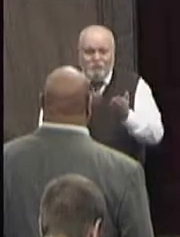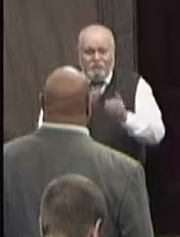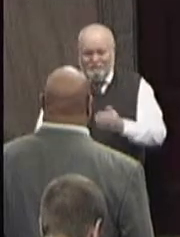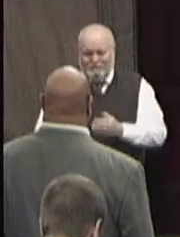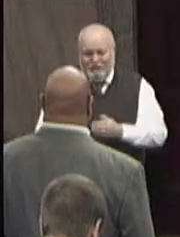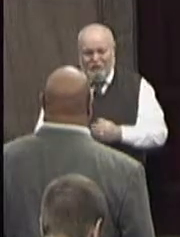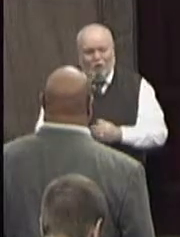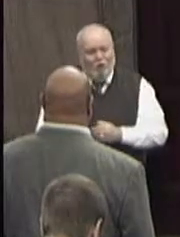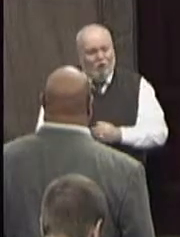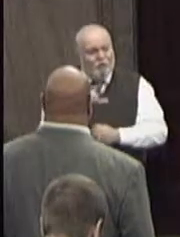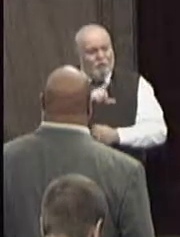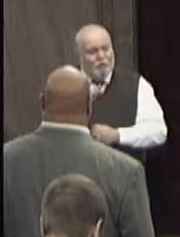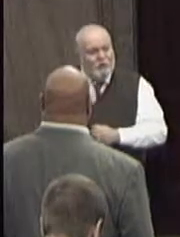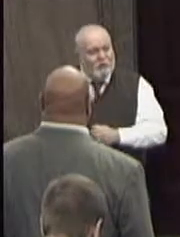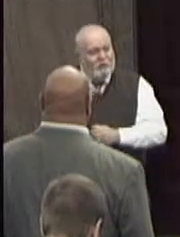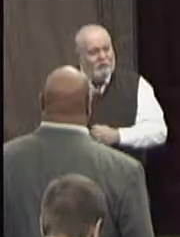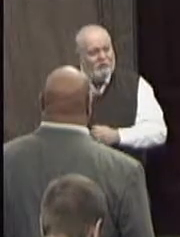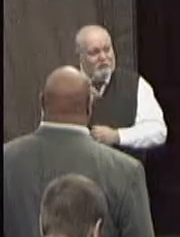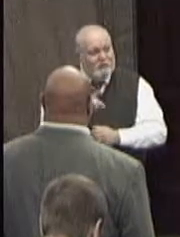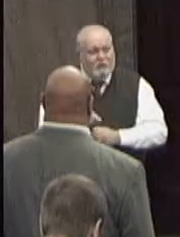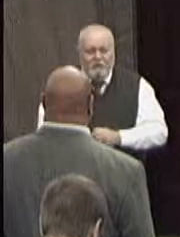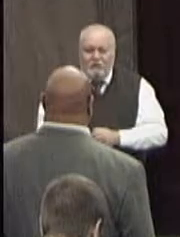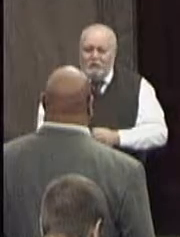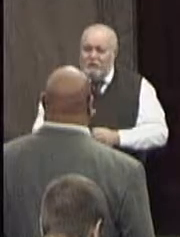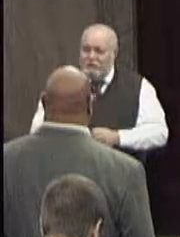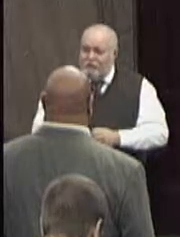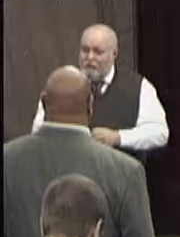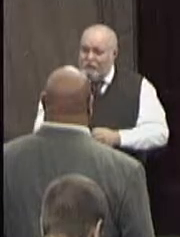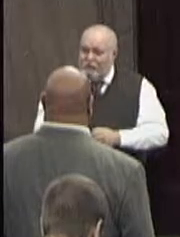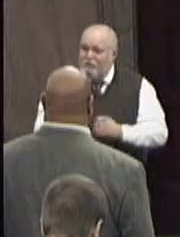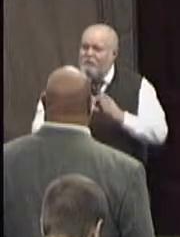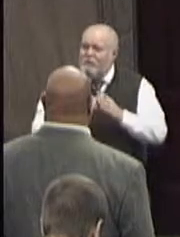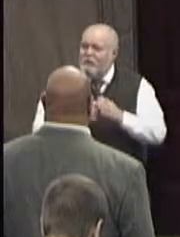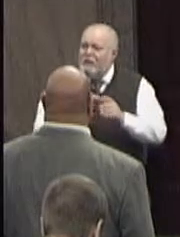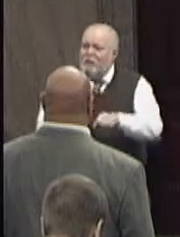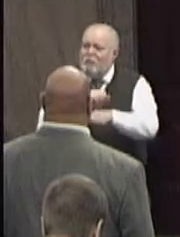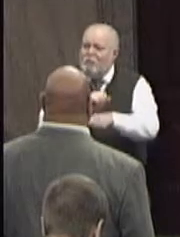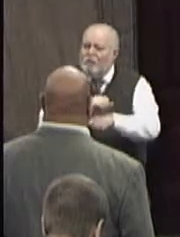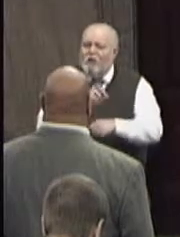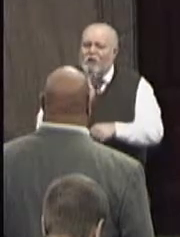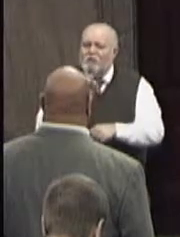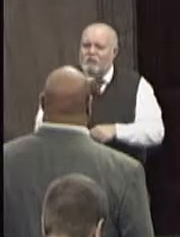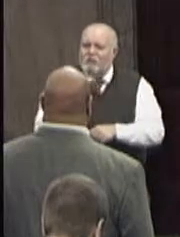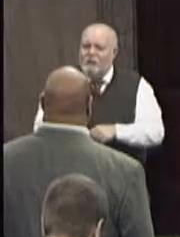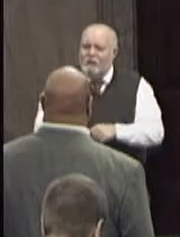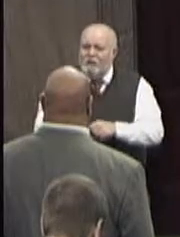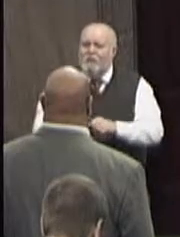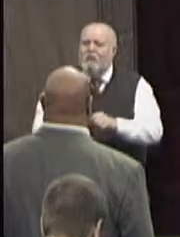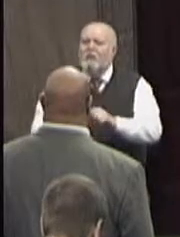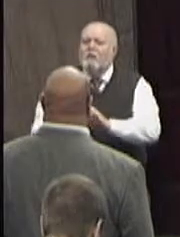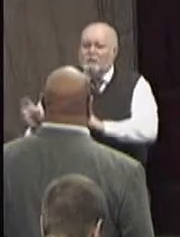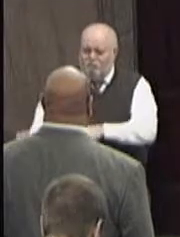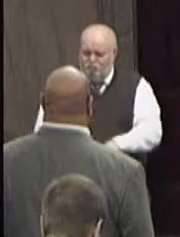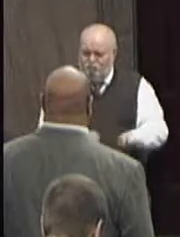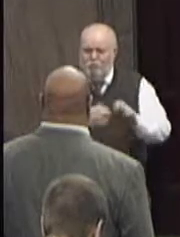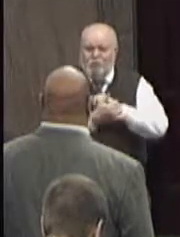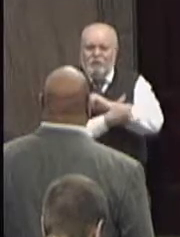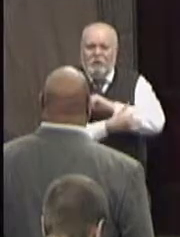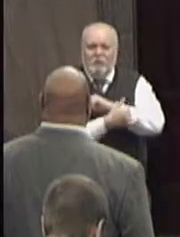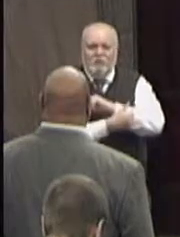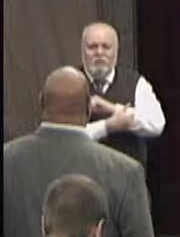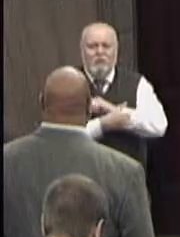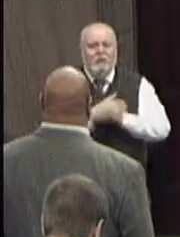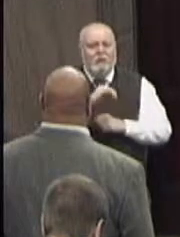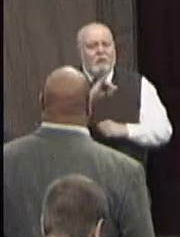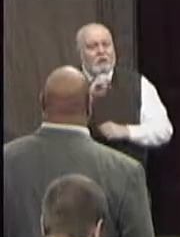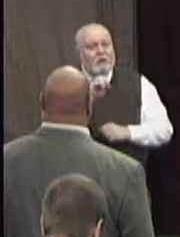August of 2018. Jeffrey began his career at Rochester Gas and Electric before he came to the county. And whereas